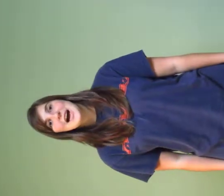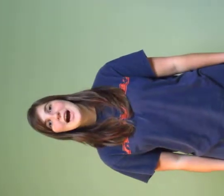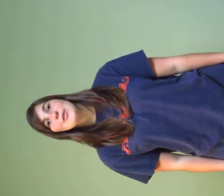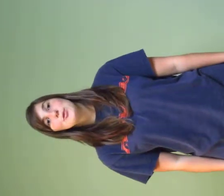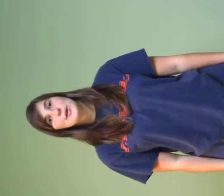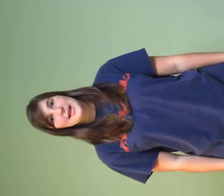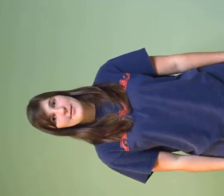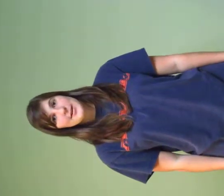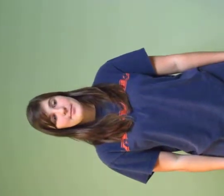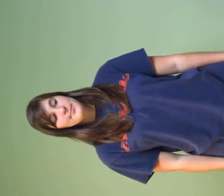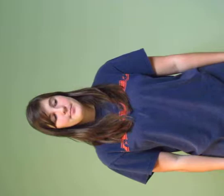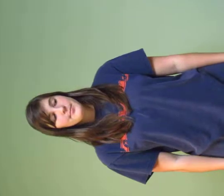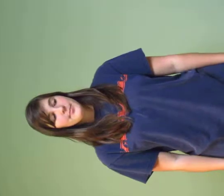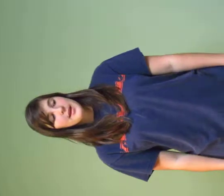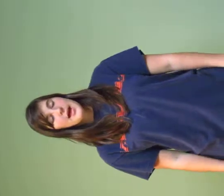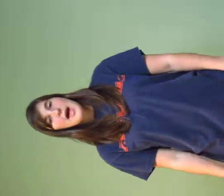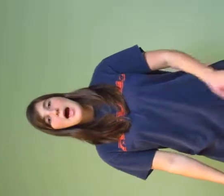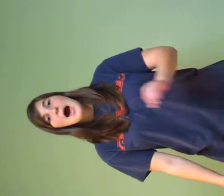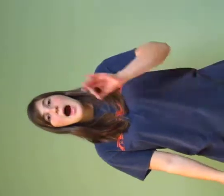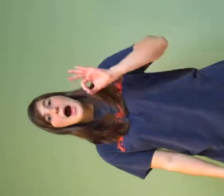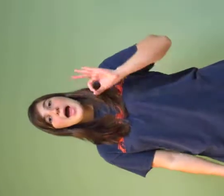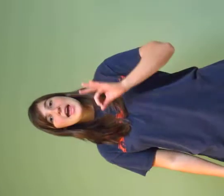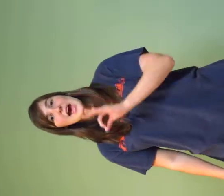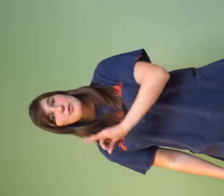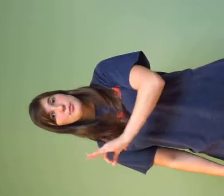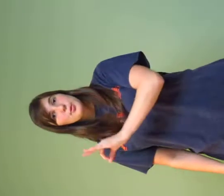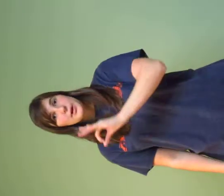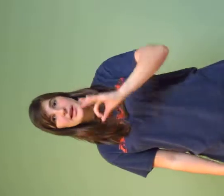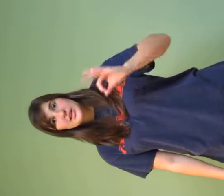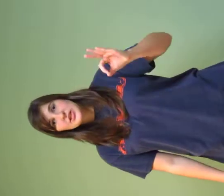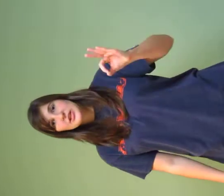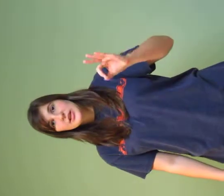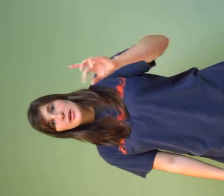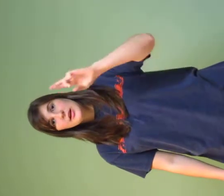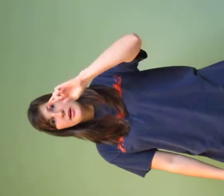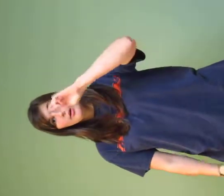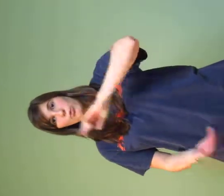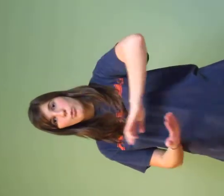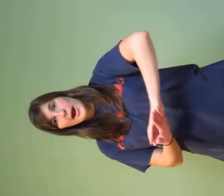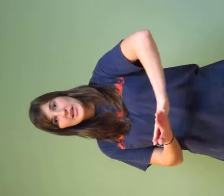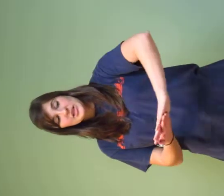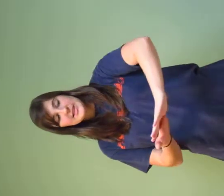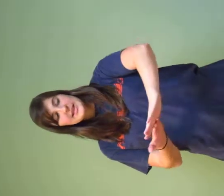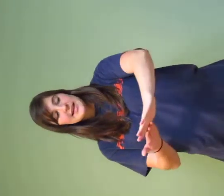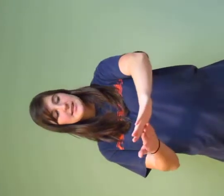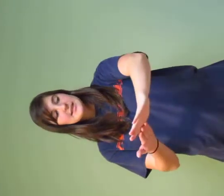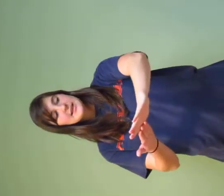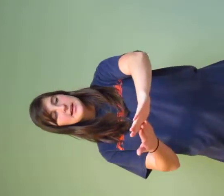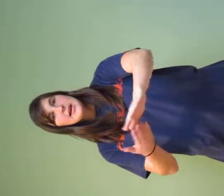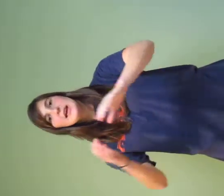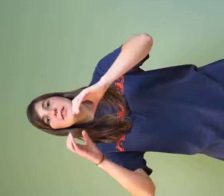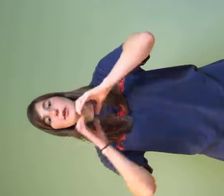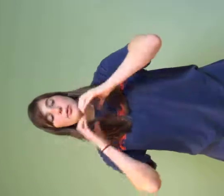9 through 11. I have preached righteousness in the